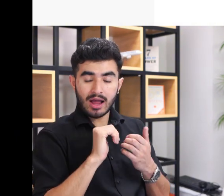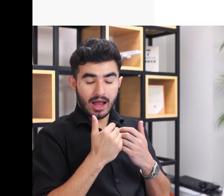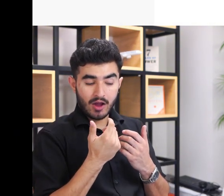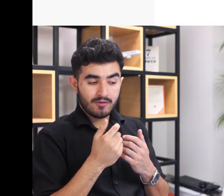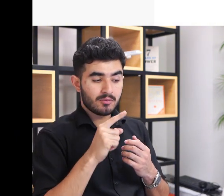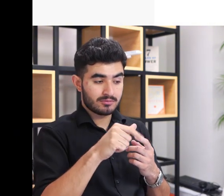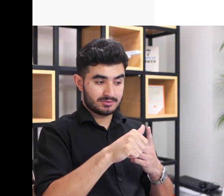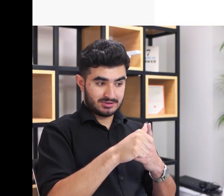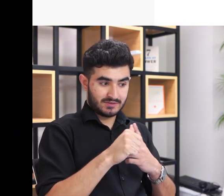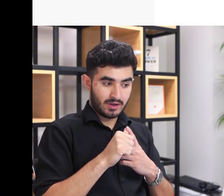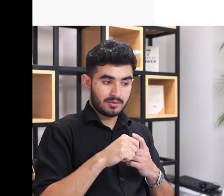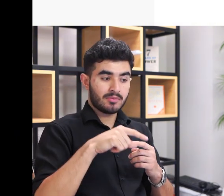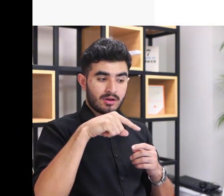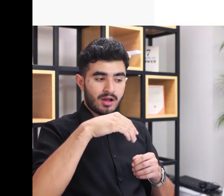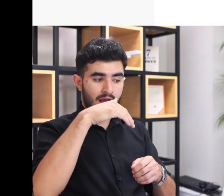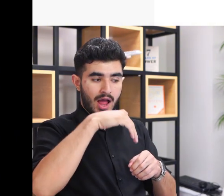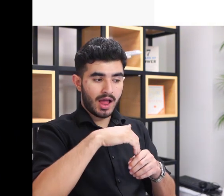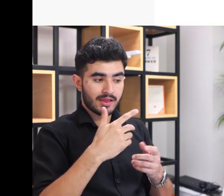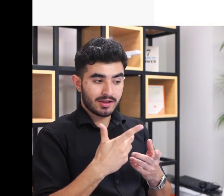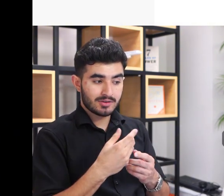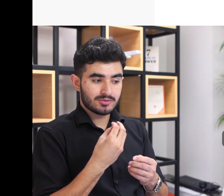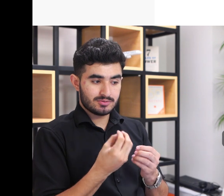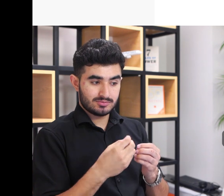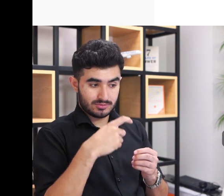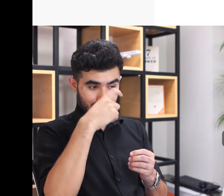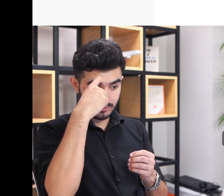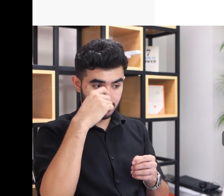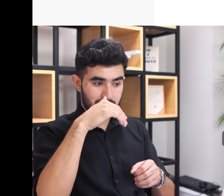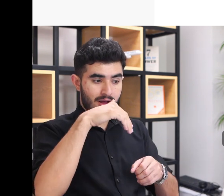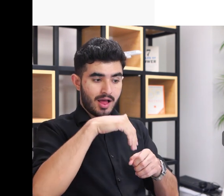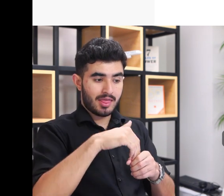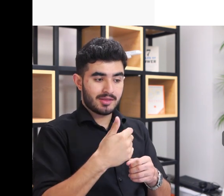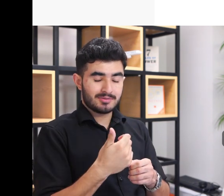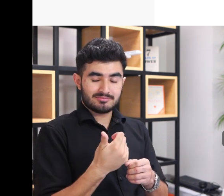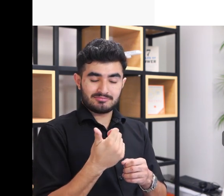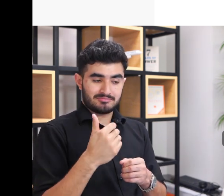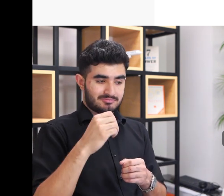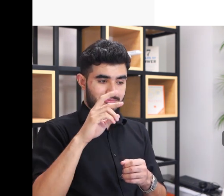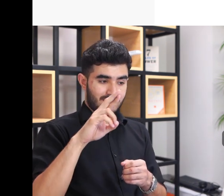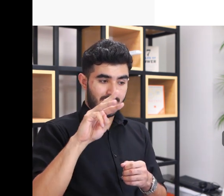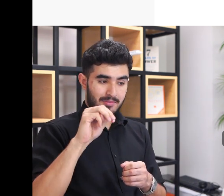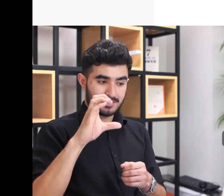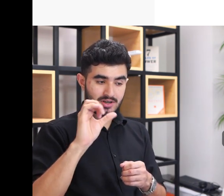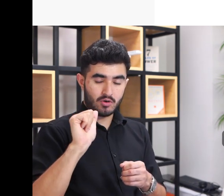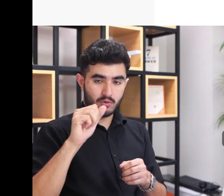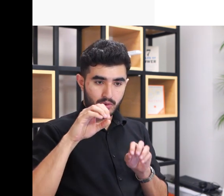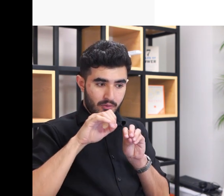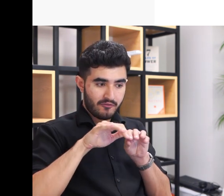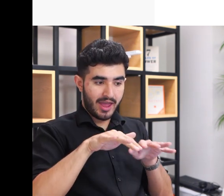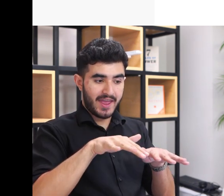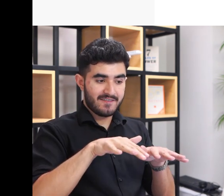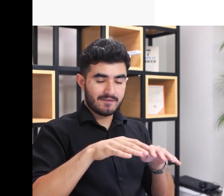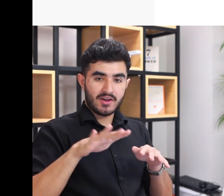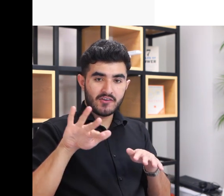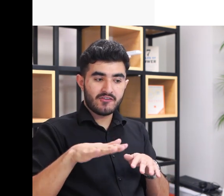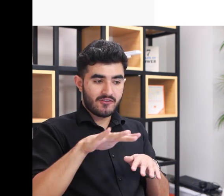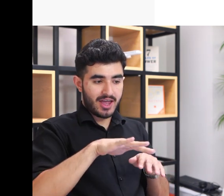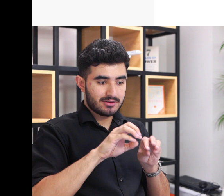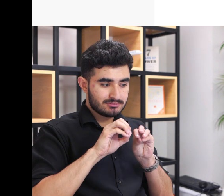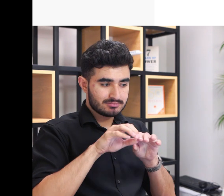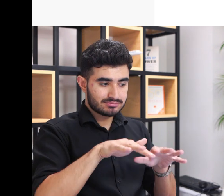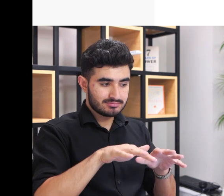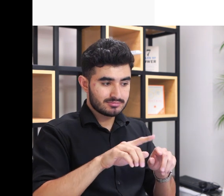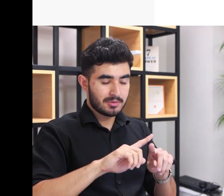does a microwave heat food? And it responded with, the microwave oven creates waves, and food has water, fats, sugar,